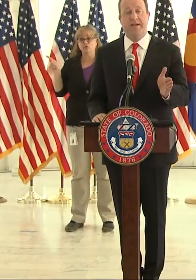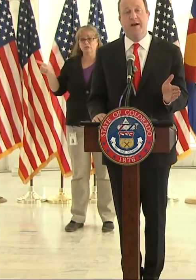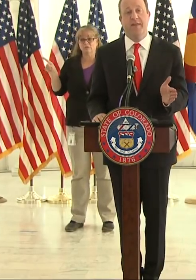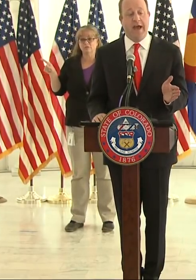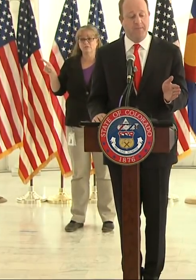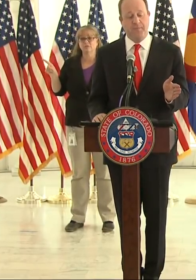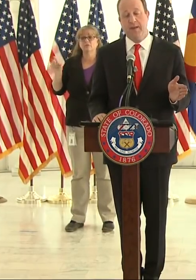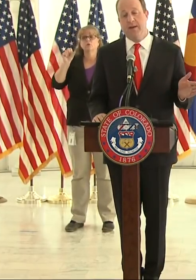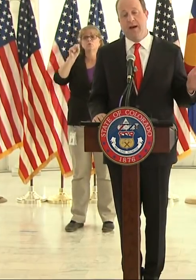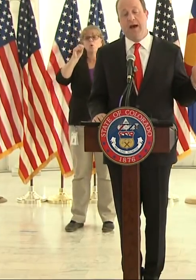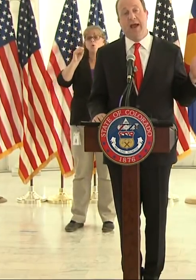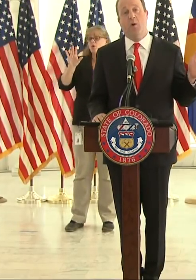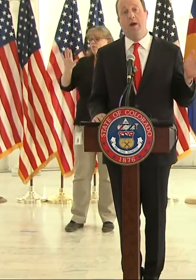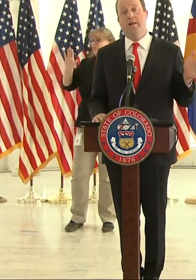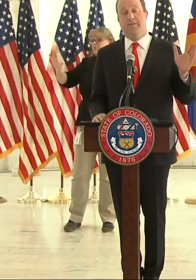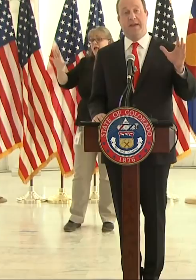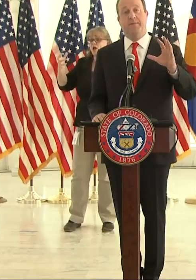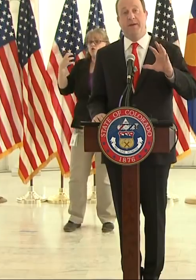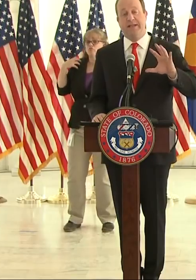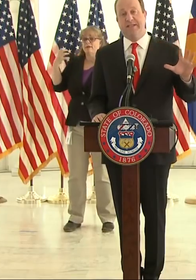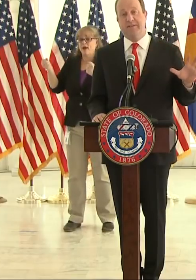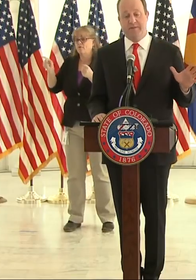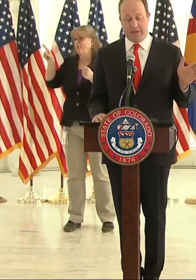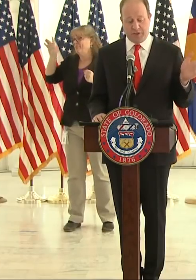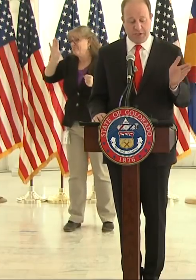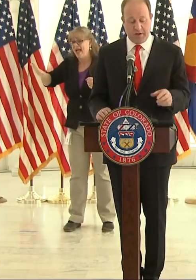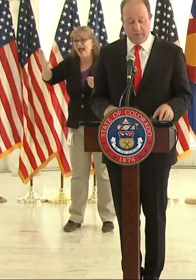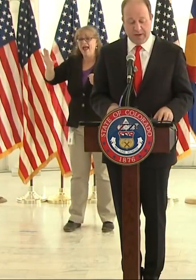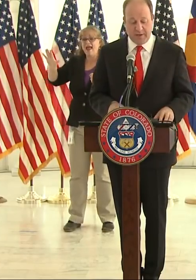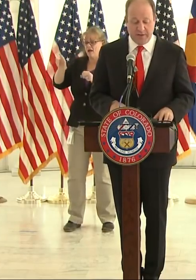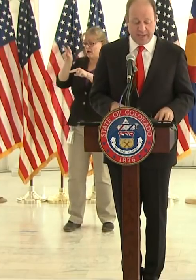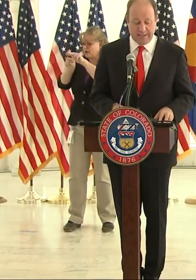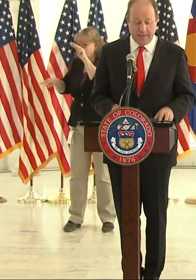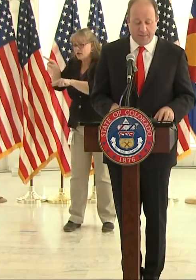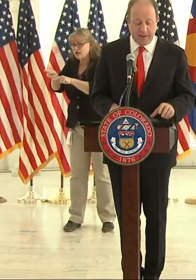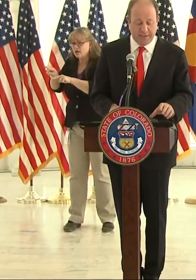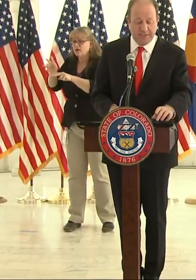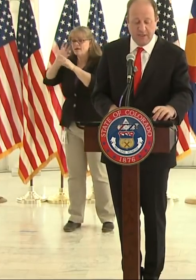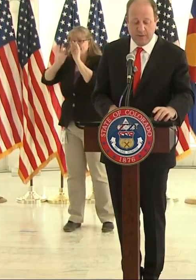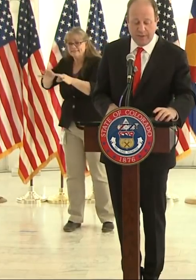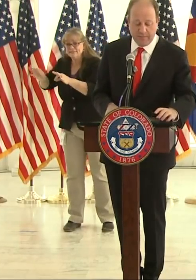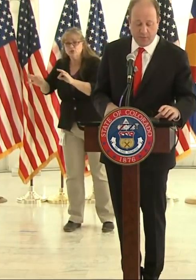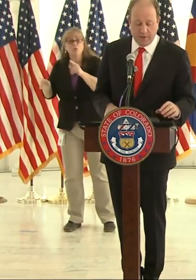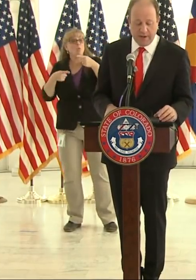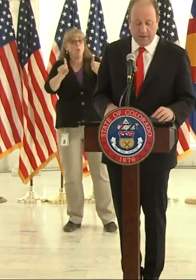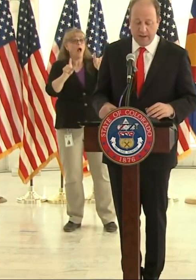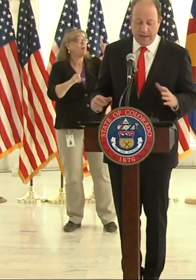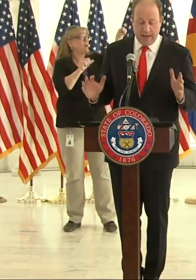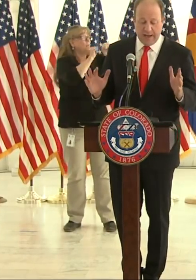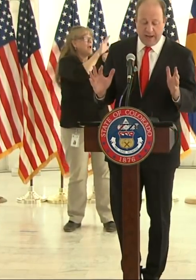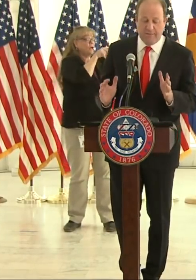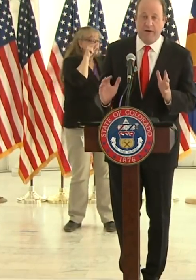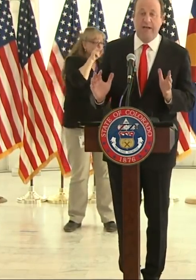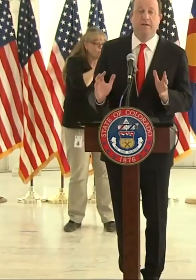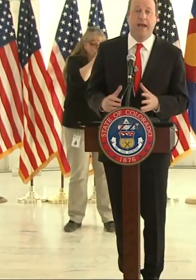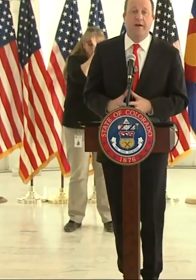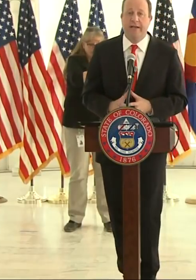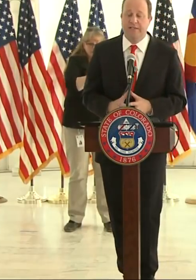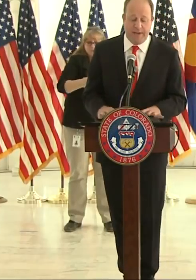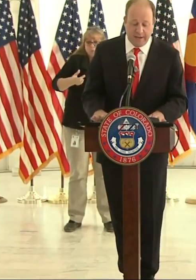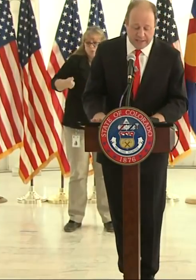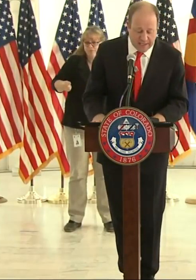well have they done that? How well have they implemented the safety measures, and are they ready to go the next step? This is going to be really important here for